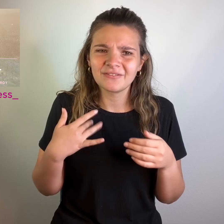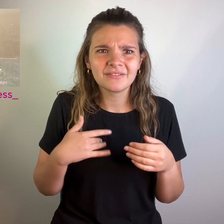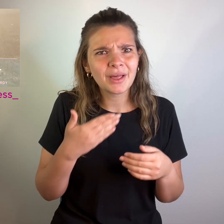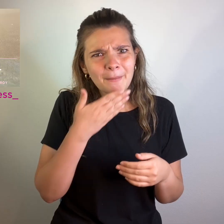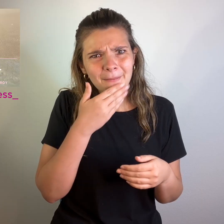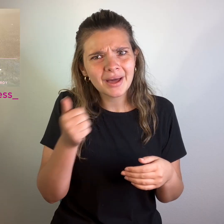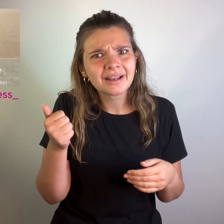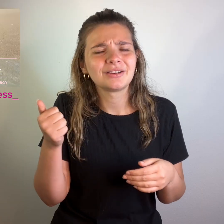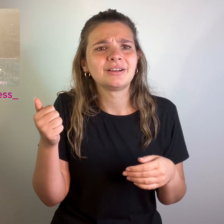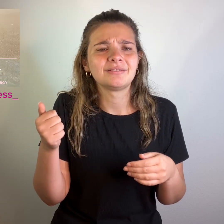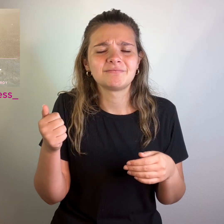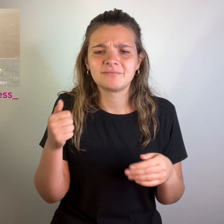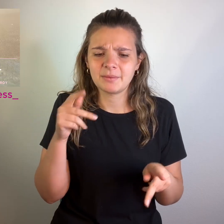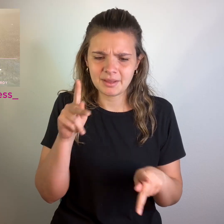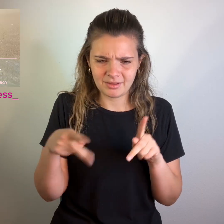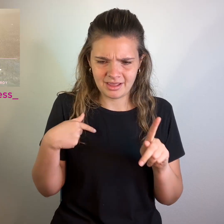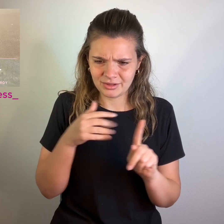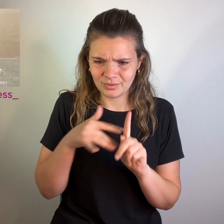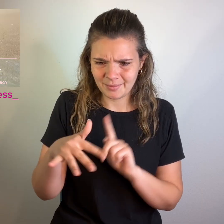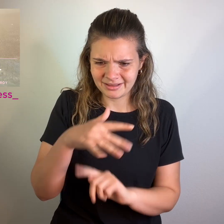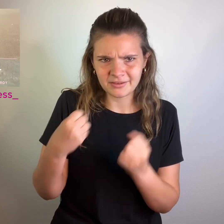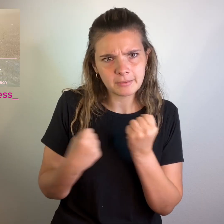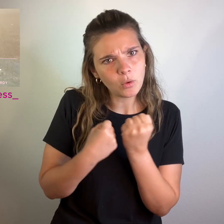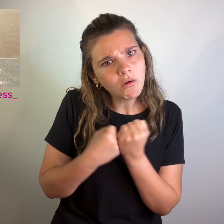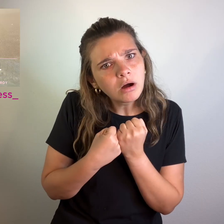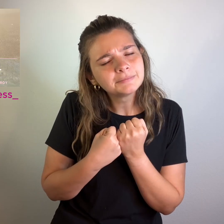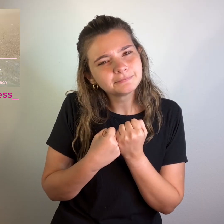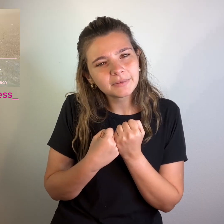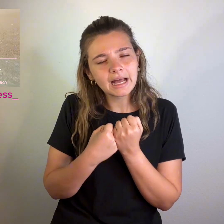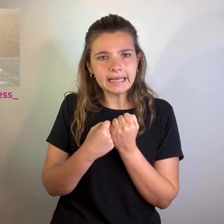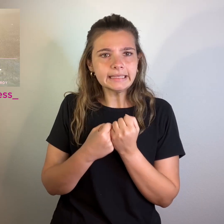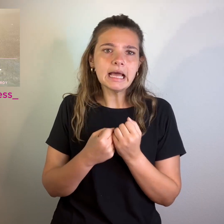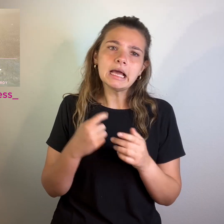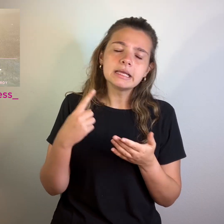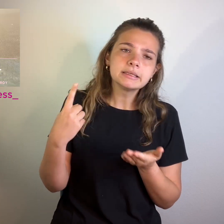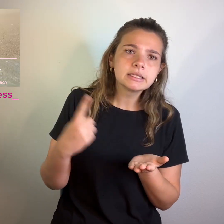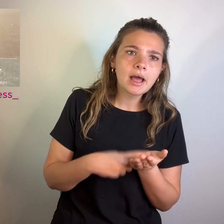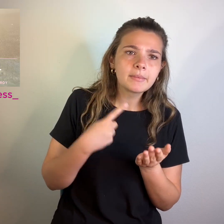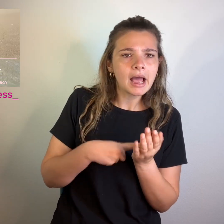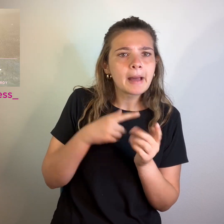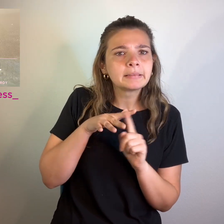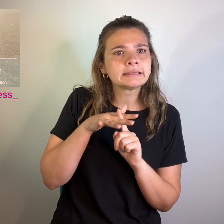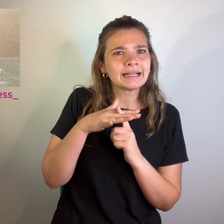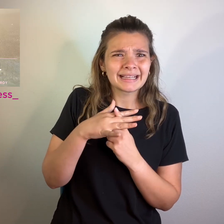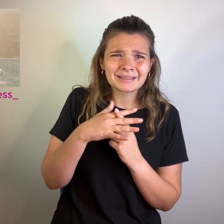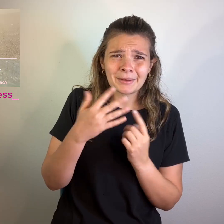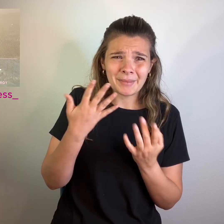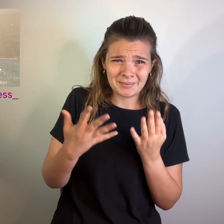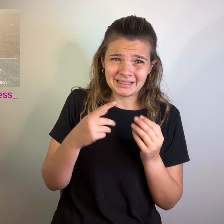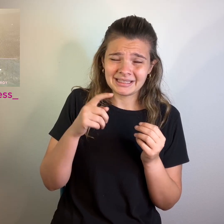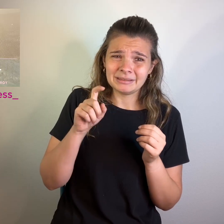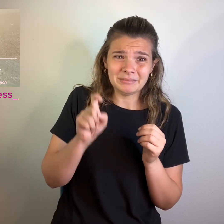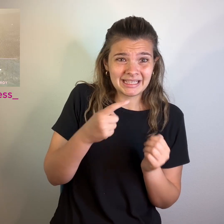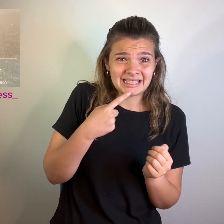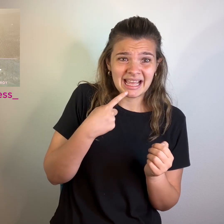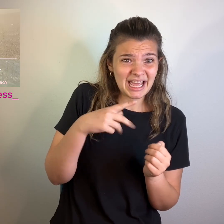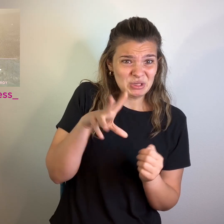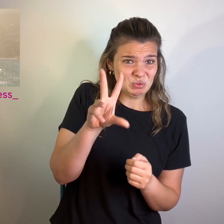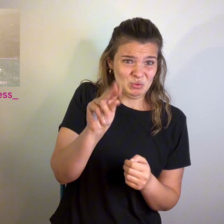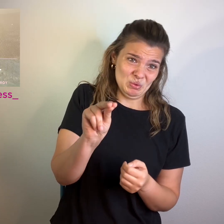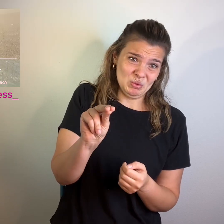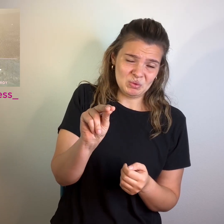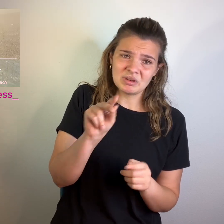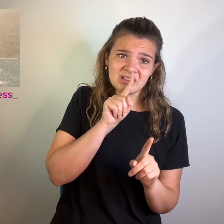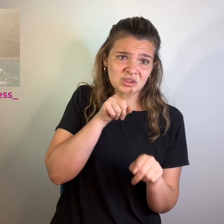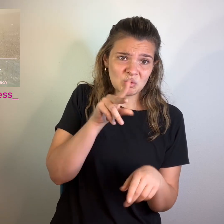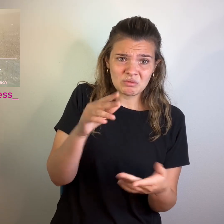people I surround myself with. But there's still going to be circumstances where maybe you have to say no for your wellness and well-being. And I think